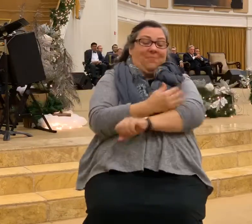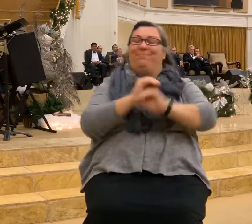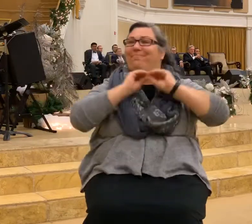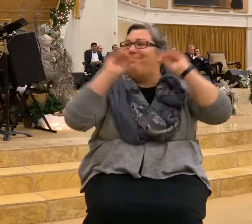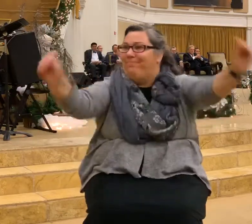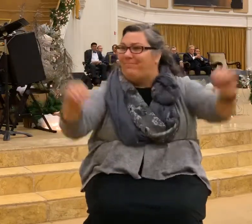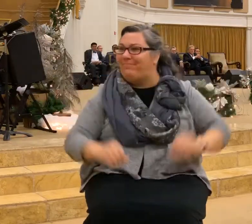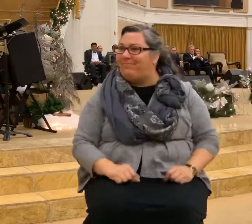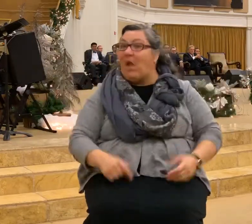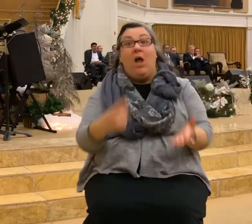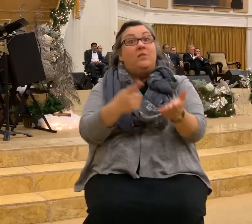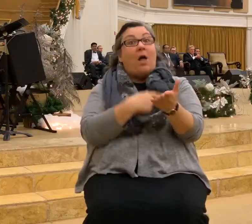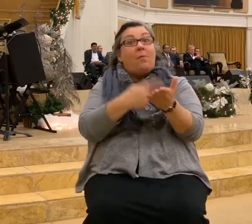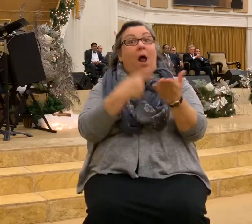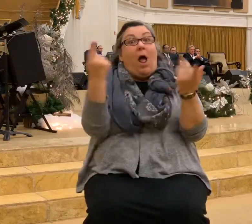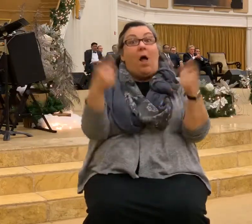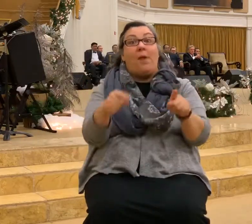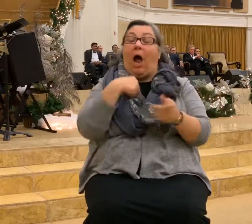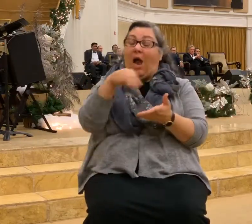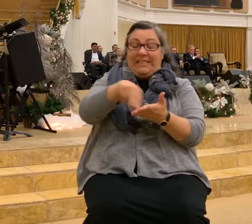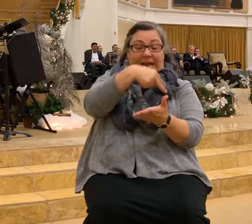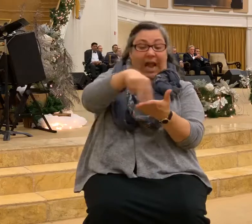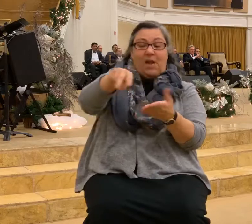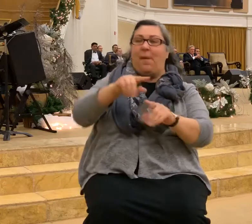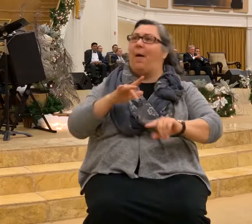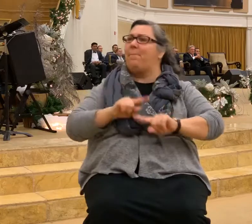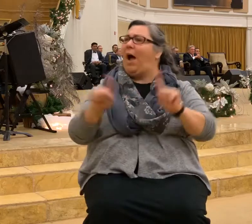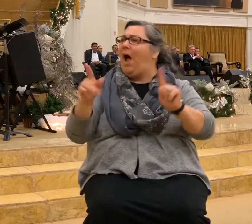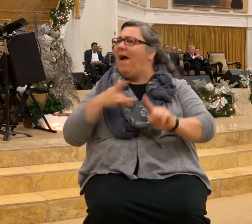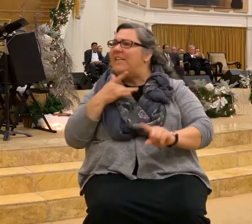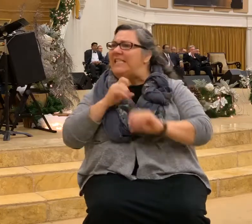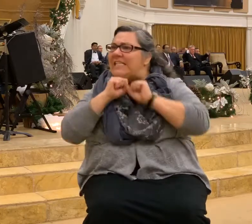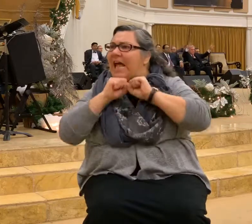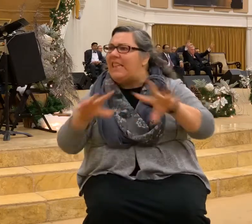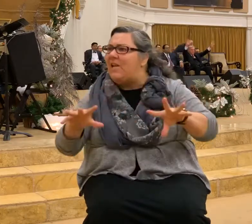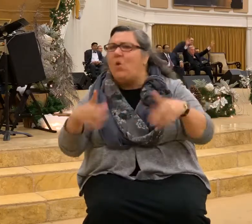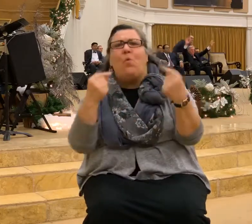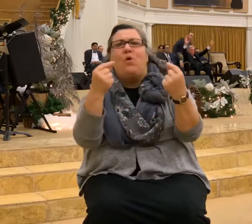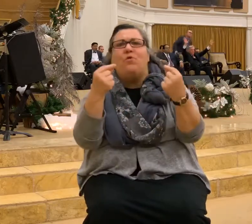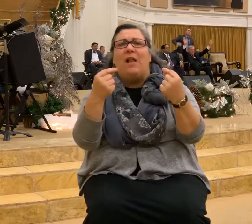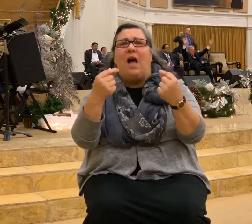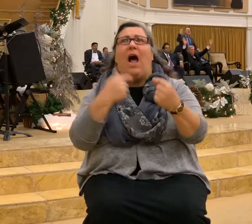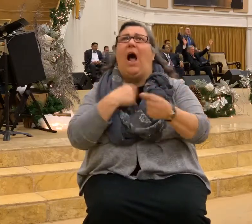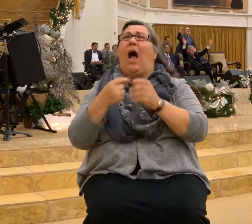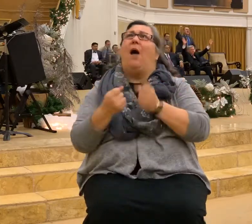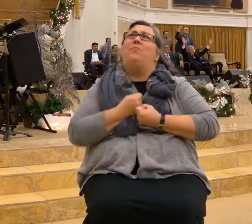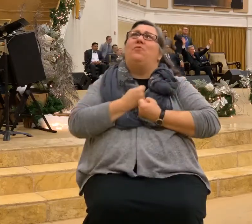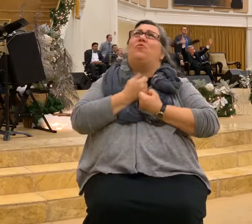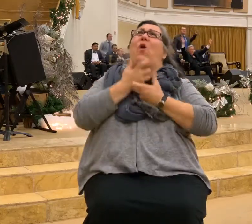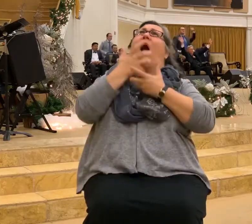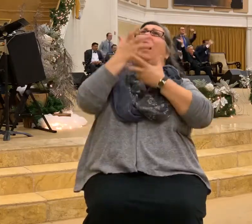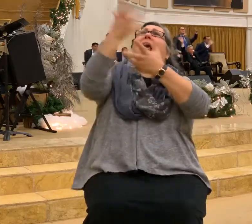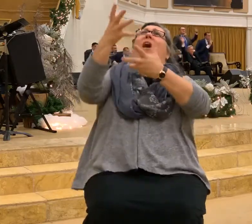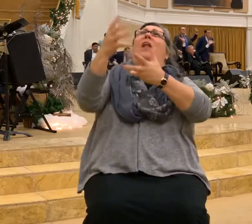times I even dance and I don't feel one thing. You know what I'm doing? I'm making my cry known. I'm making my desperate position